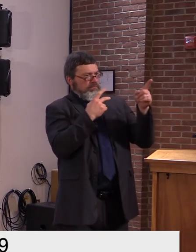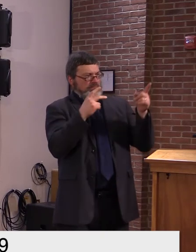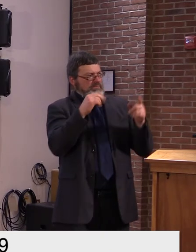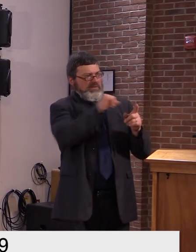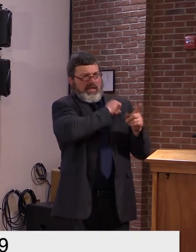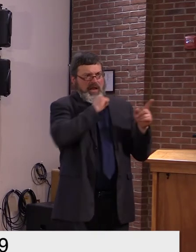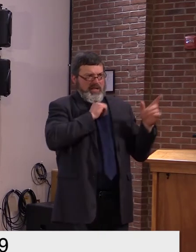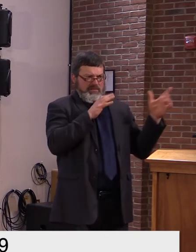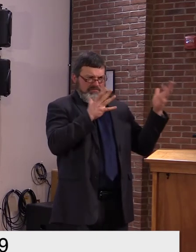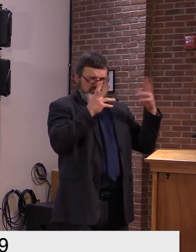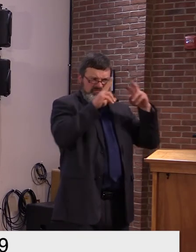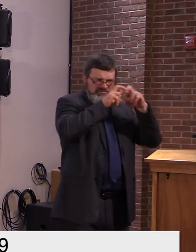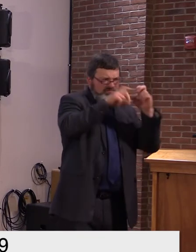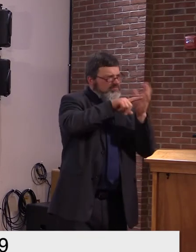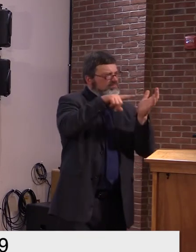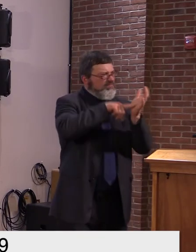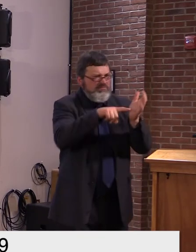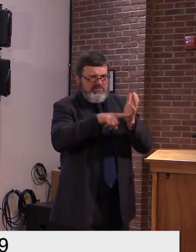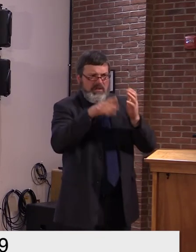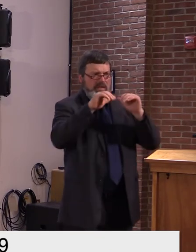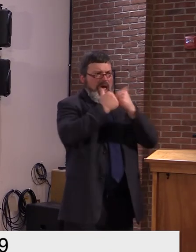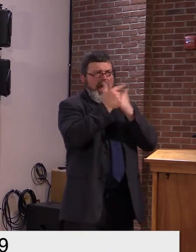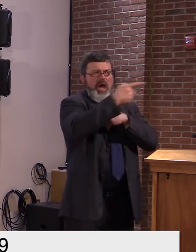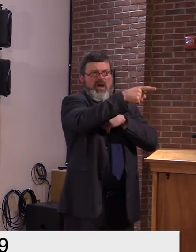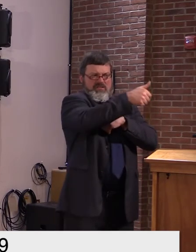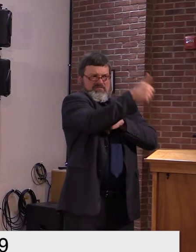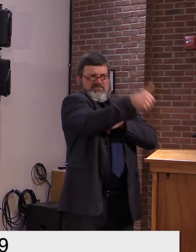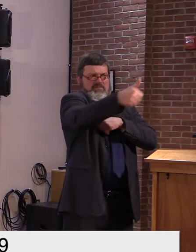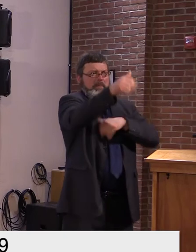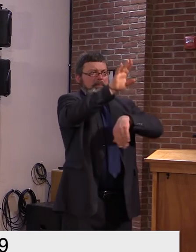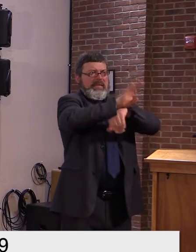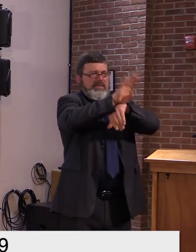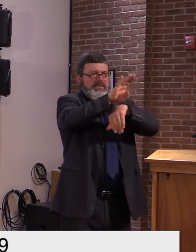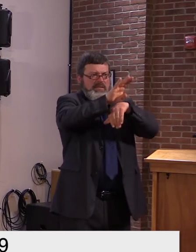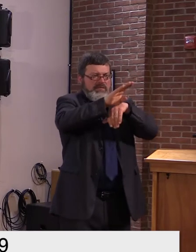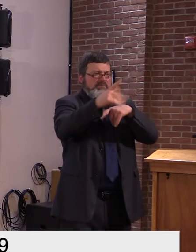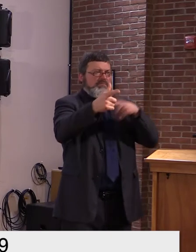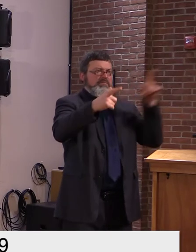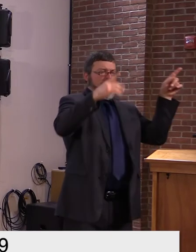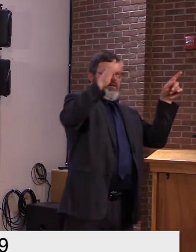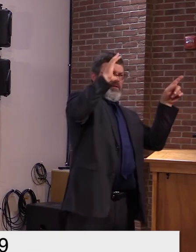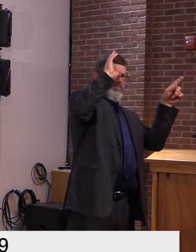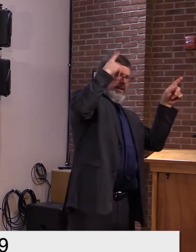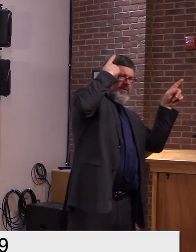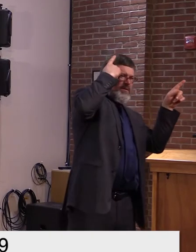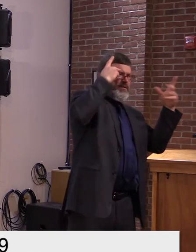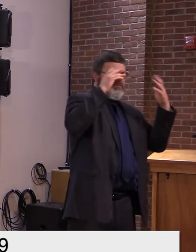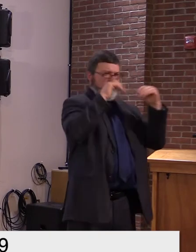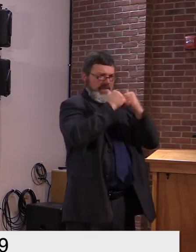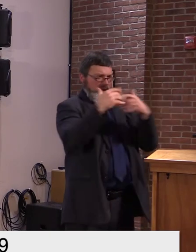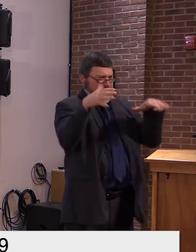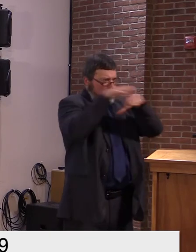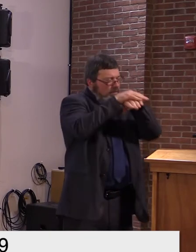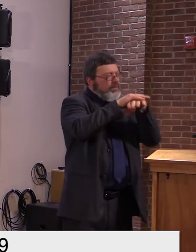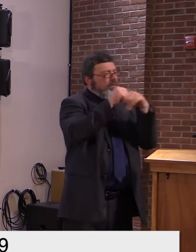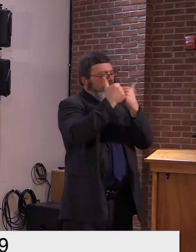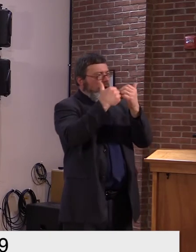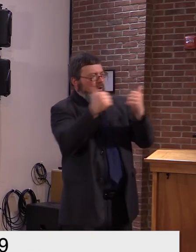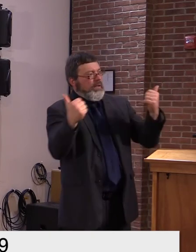virus. So I do favor transparency, disclosure,